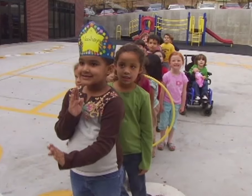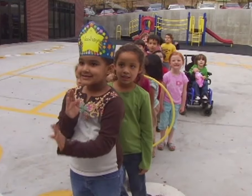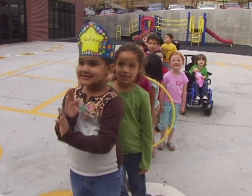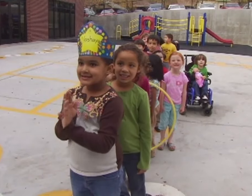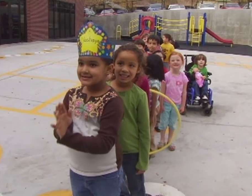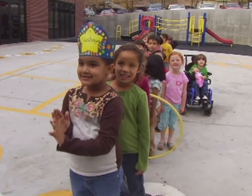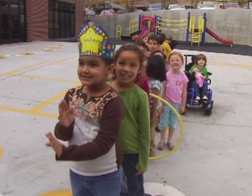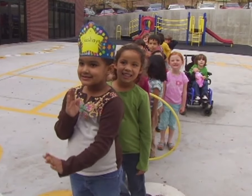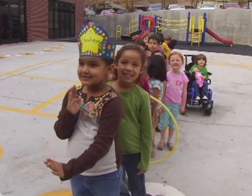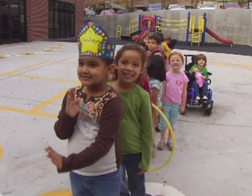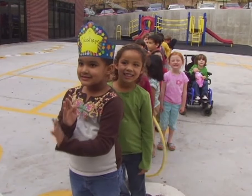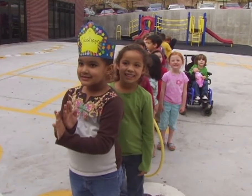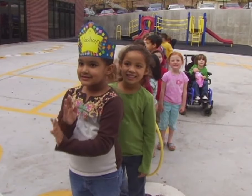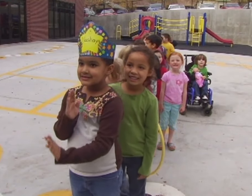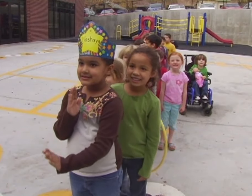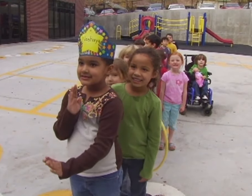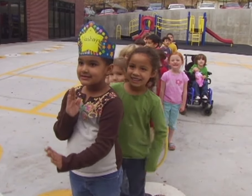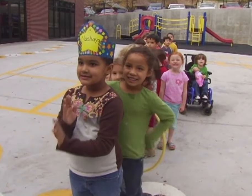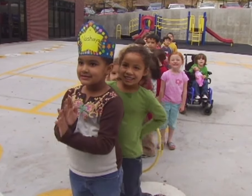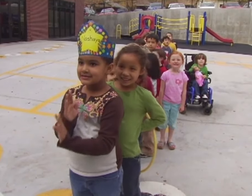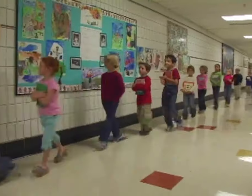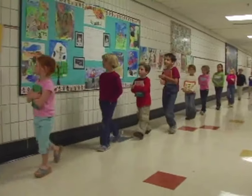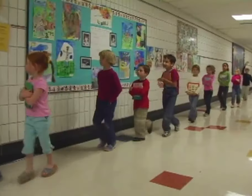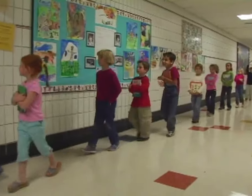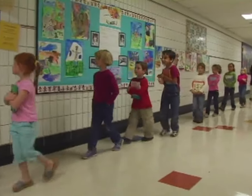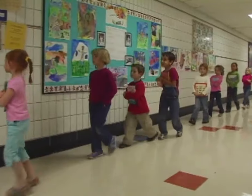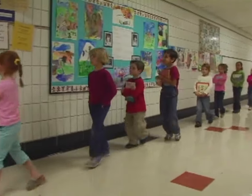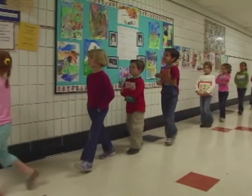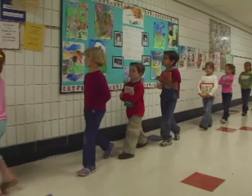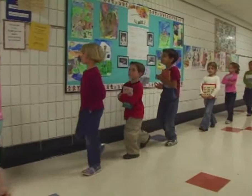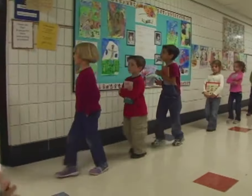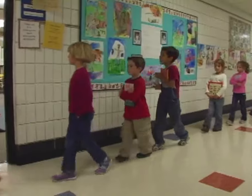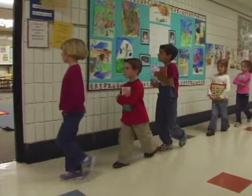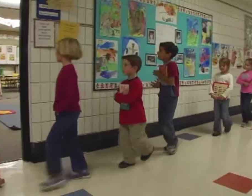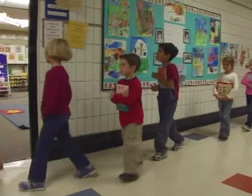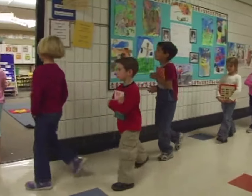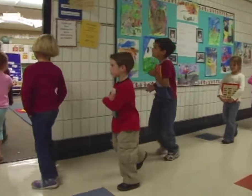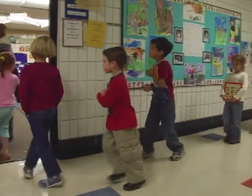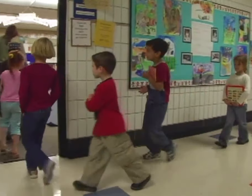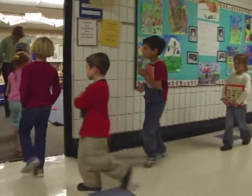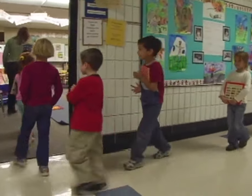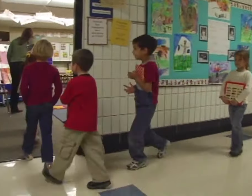This is the sign for line up. Get in line.